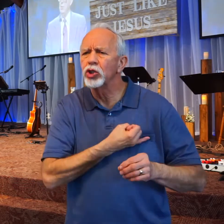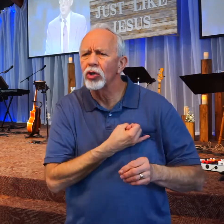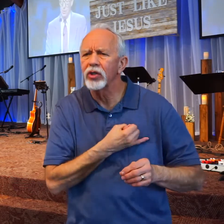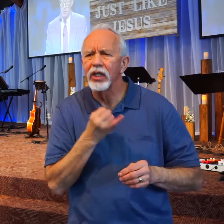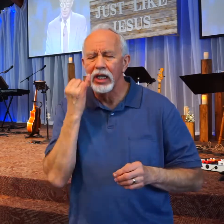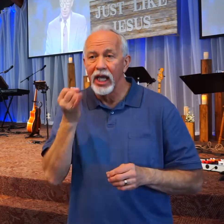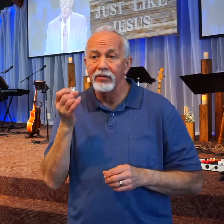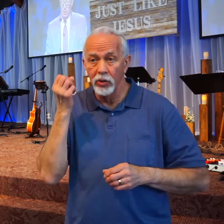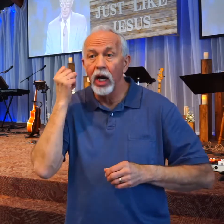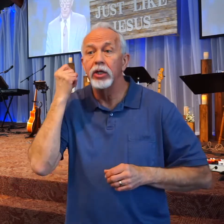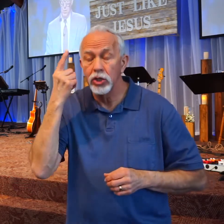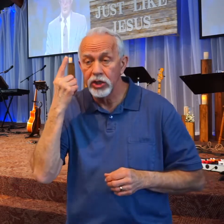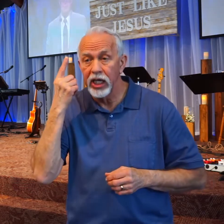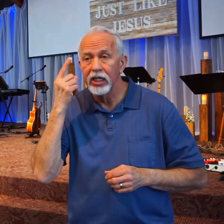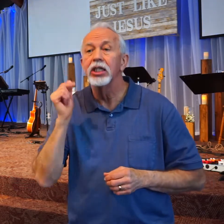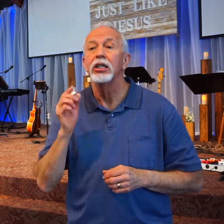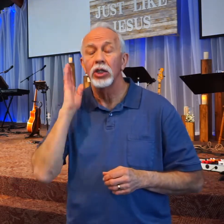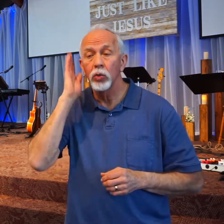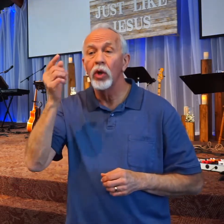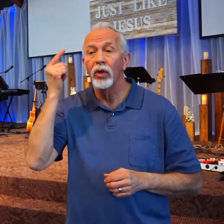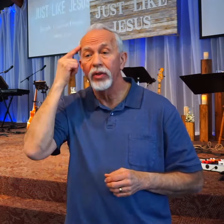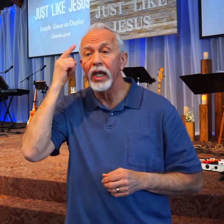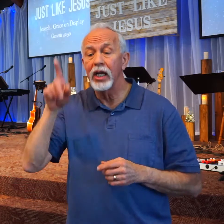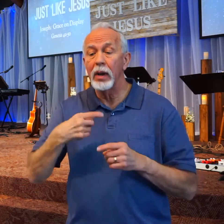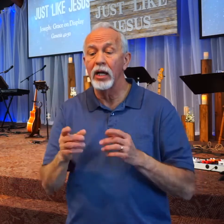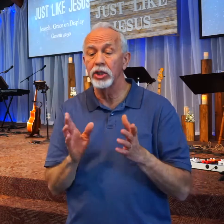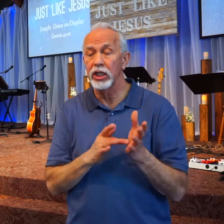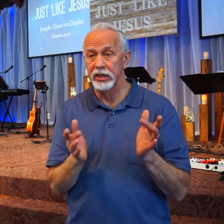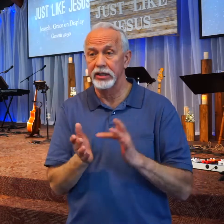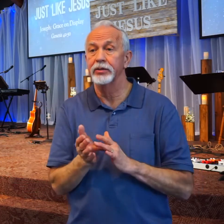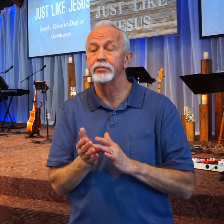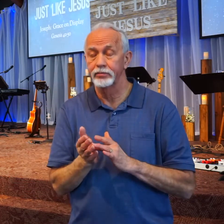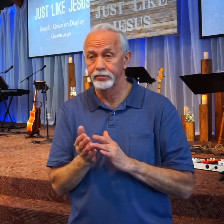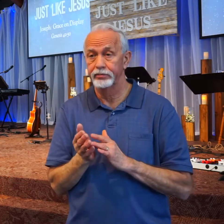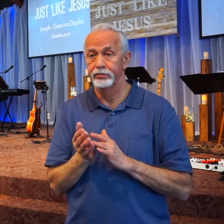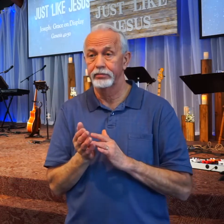eye, you're going to think of Jesus.